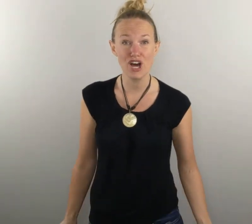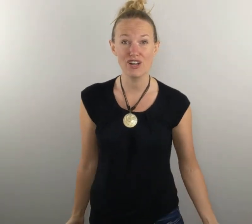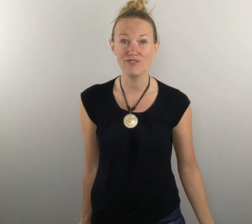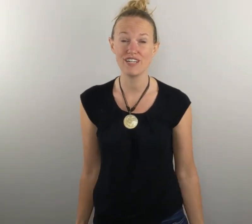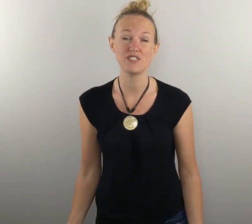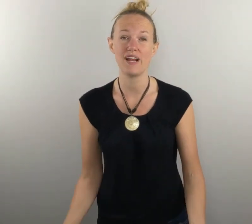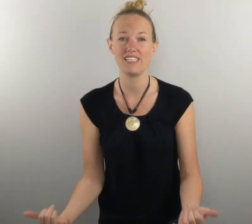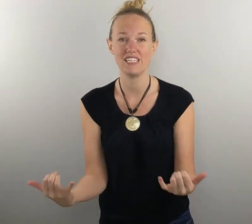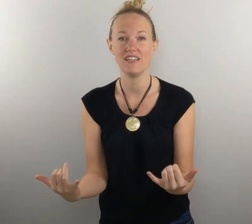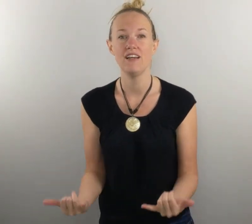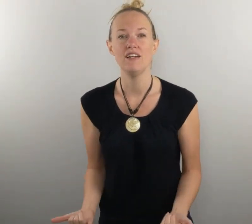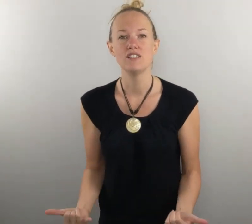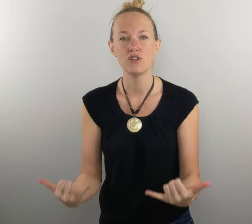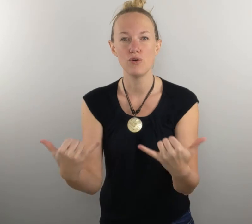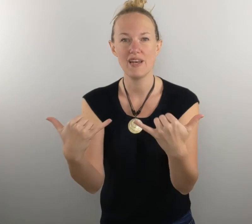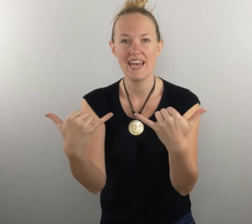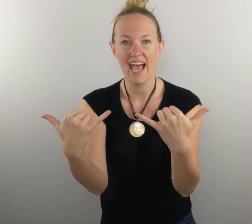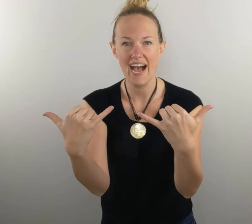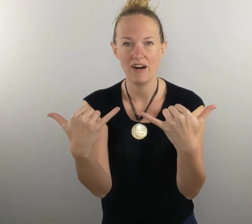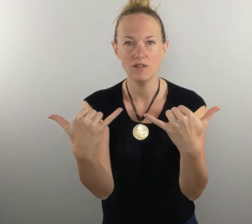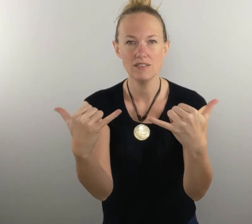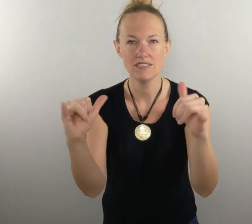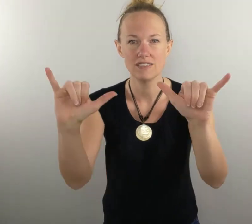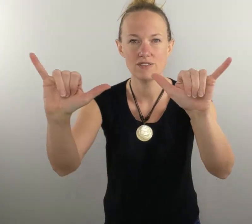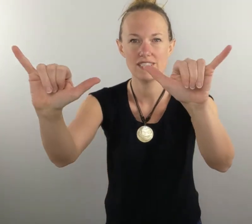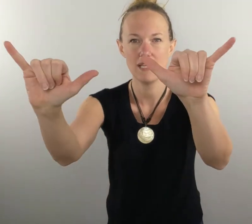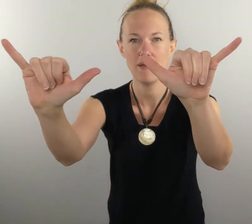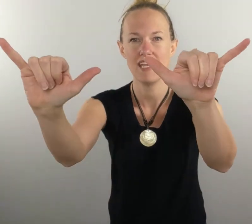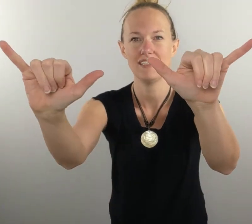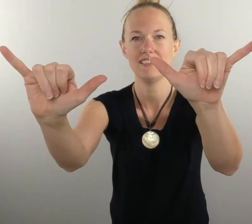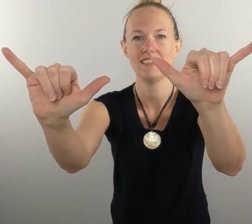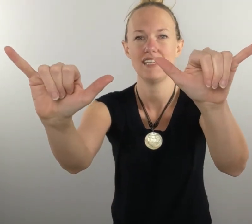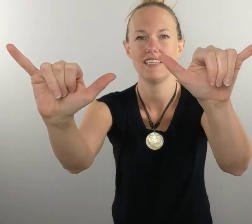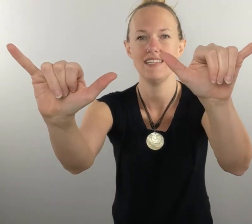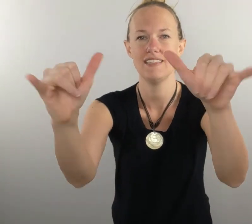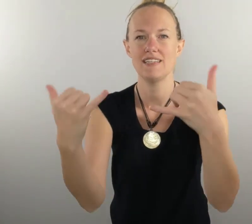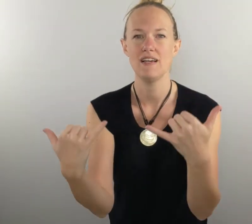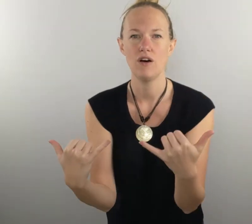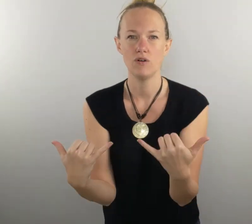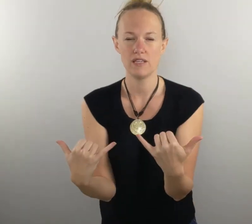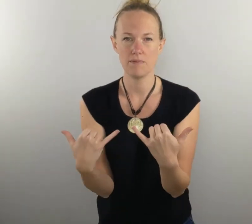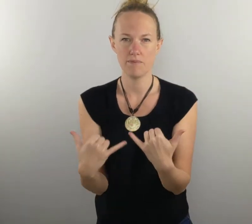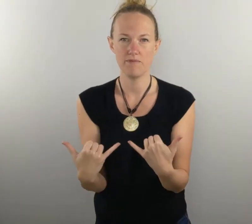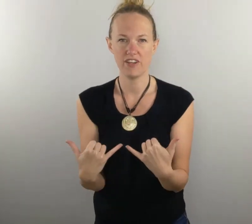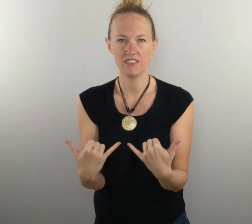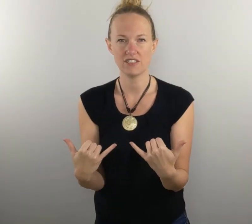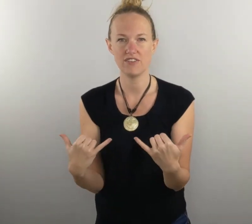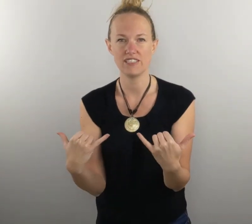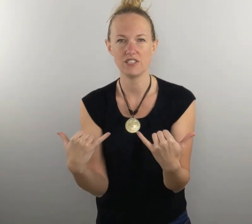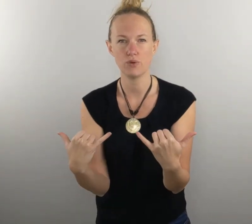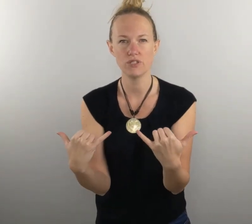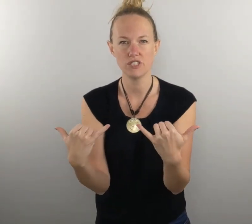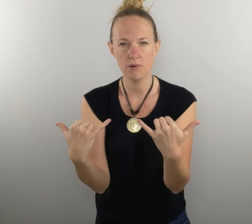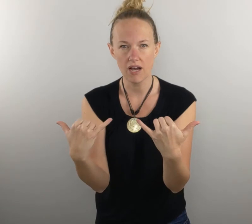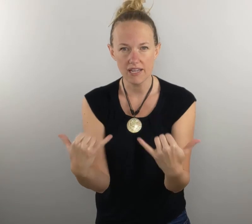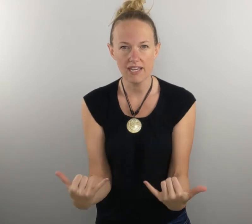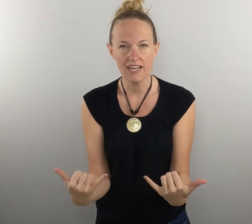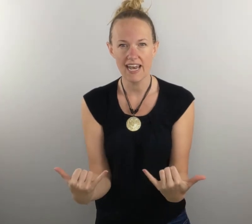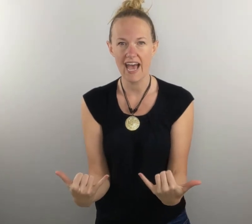of resurrection. So same hands like this, only fingers are facing towards your body.